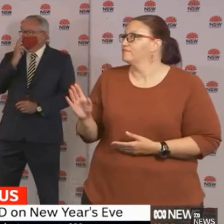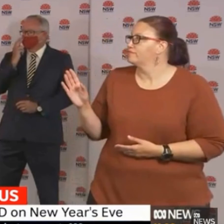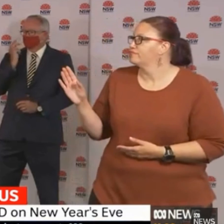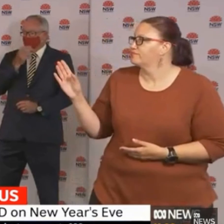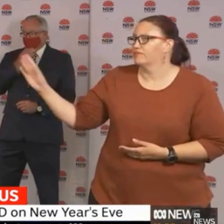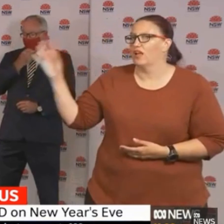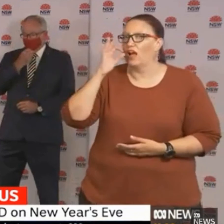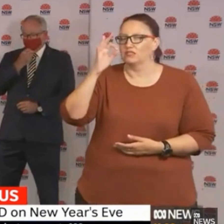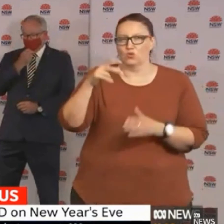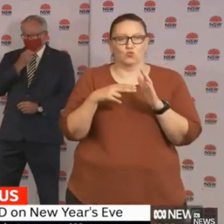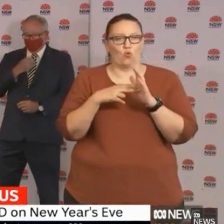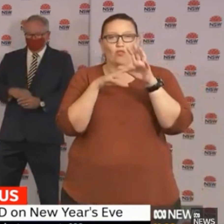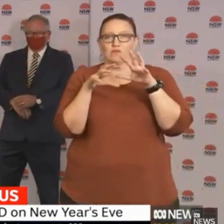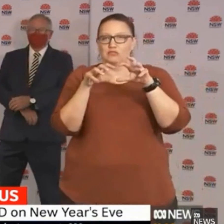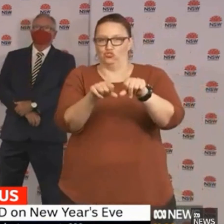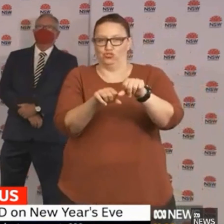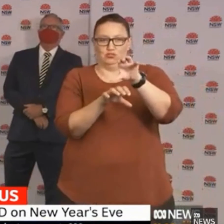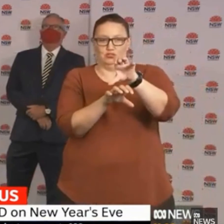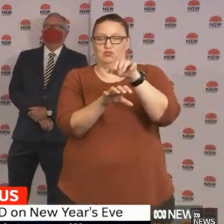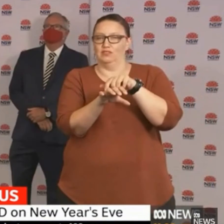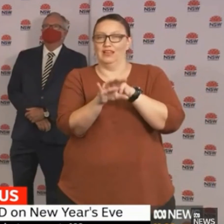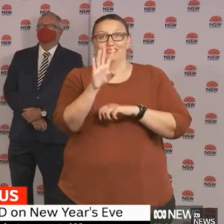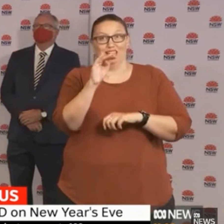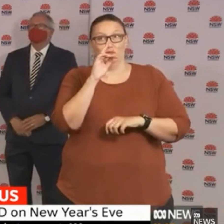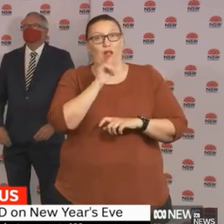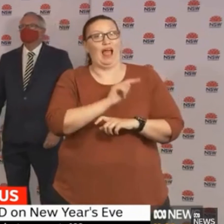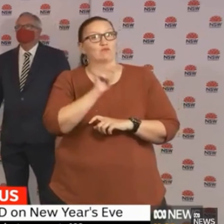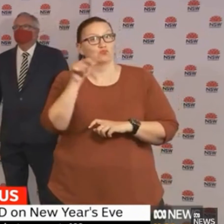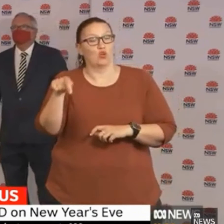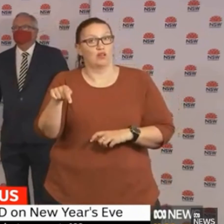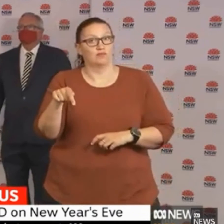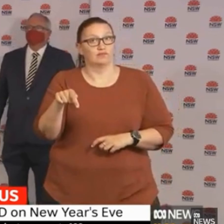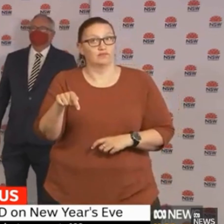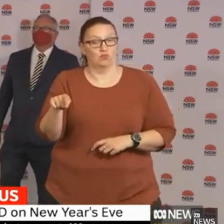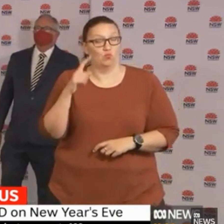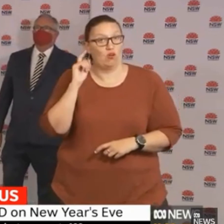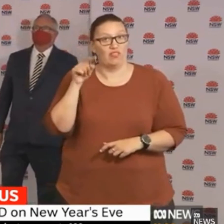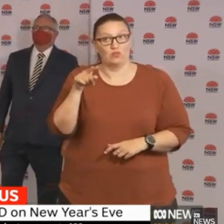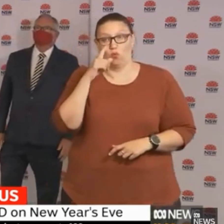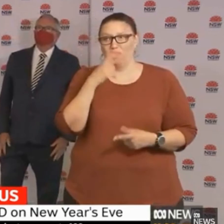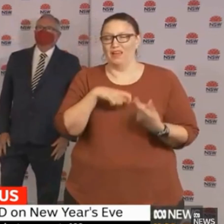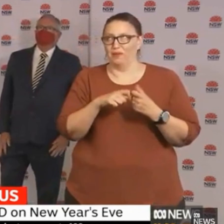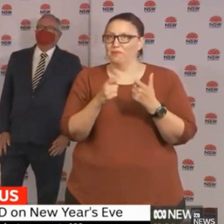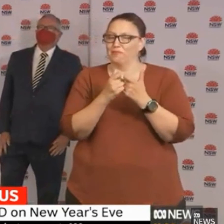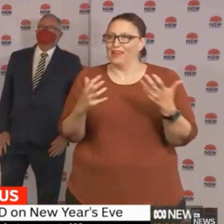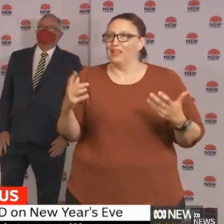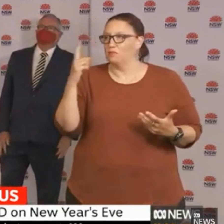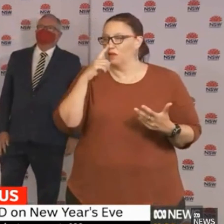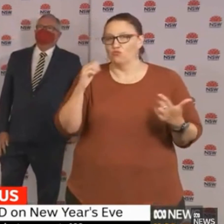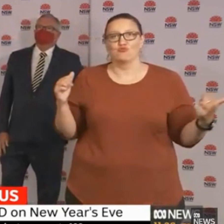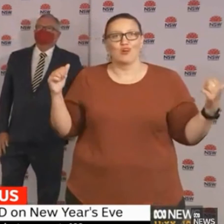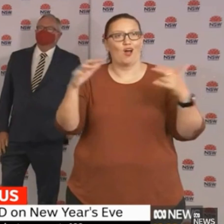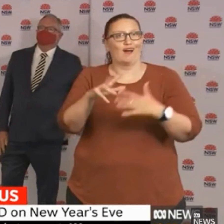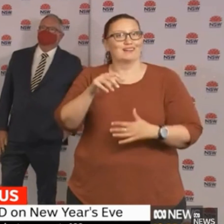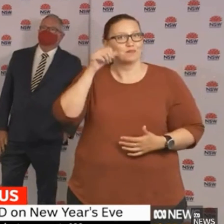Beaches, given that it's allowing 10 people to gather outdoors, this could lead to, are you concerned that this could lead to a number of people all going